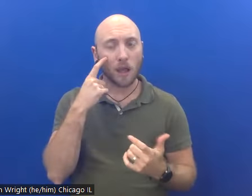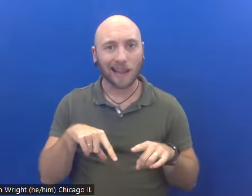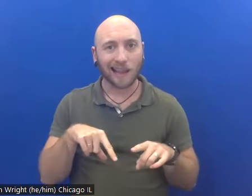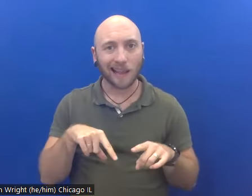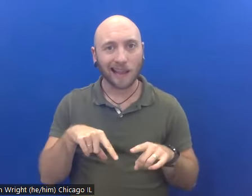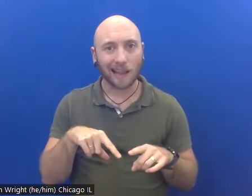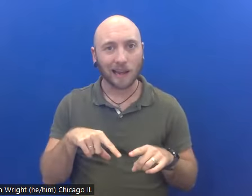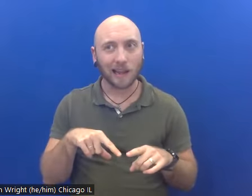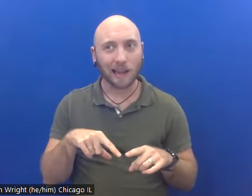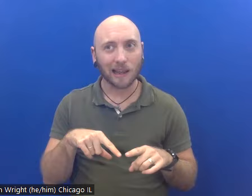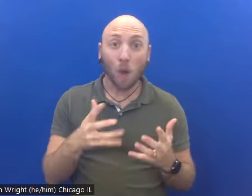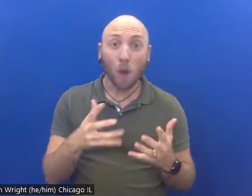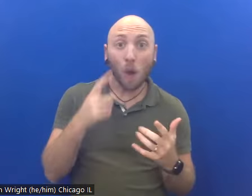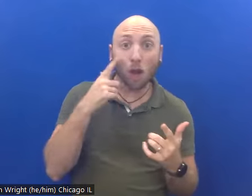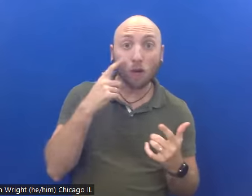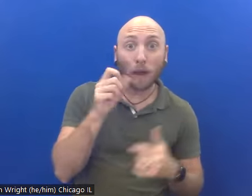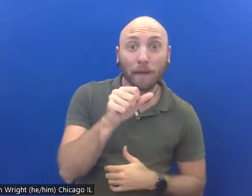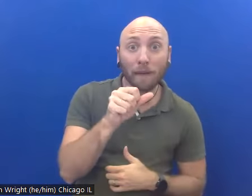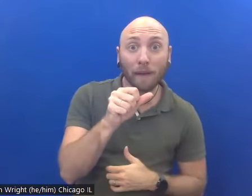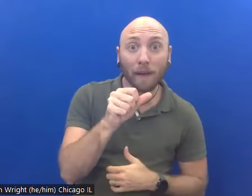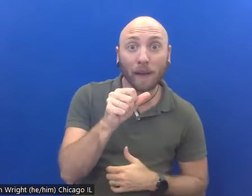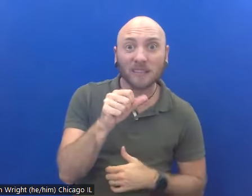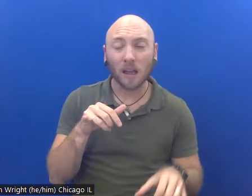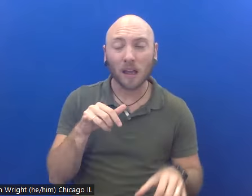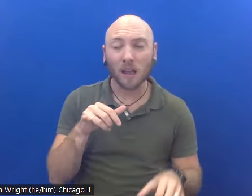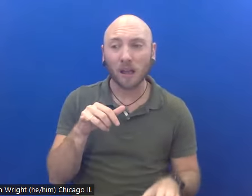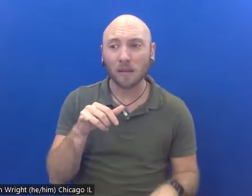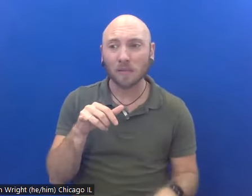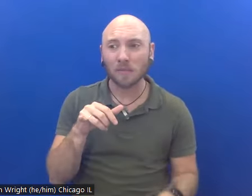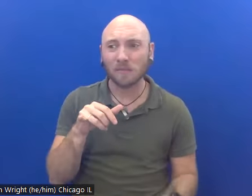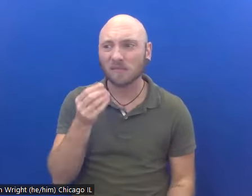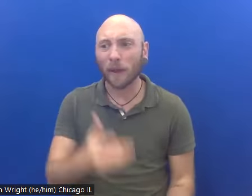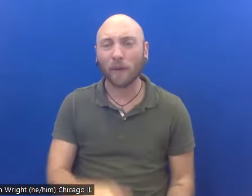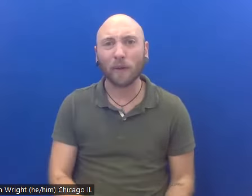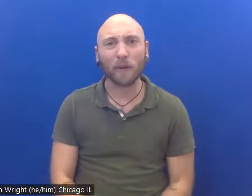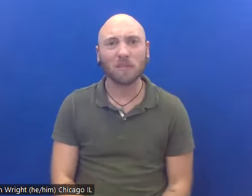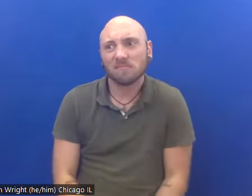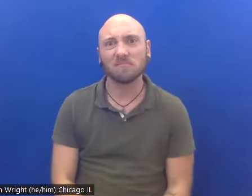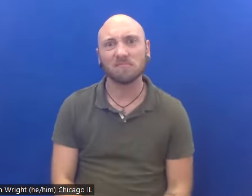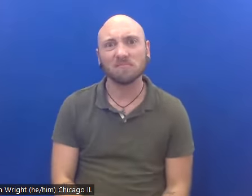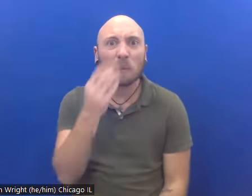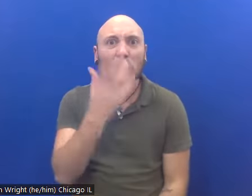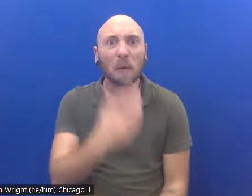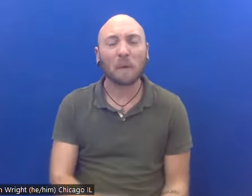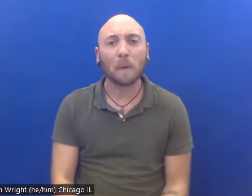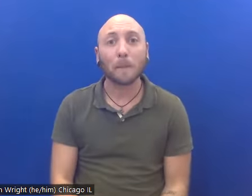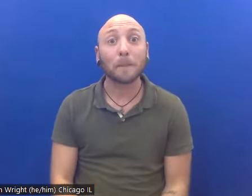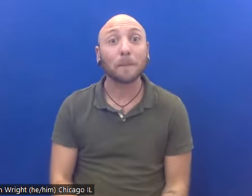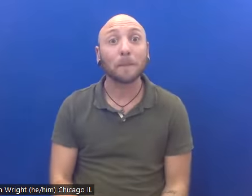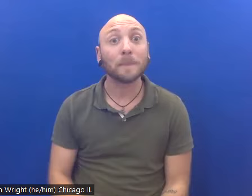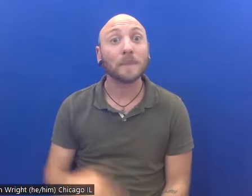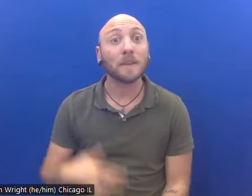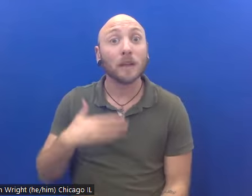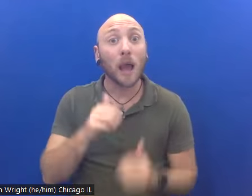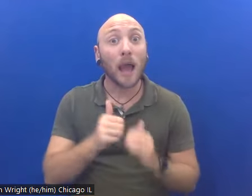caring that my life looked that sad. And then to feel better, I can just drink. And then